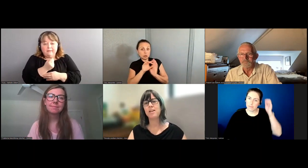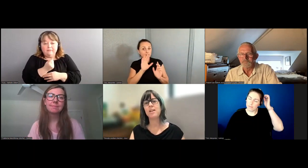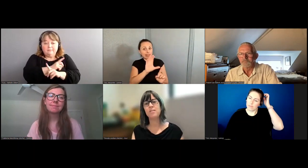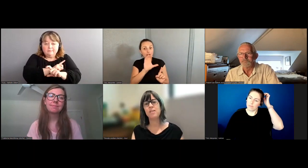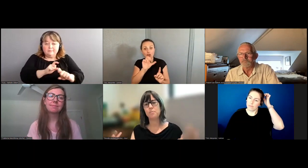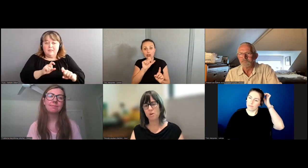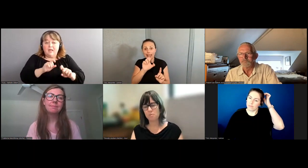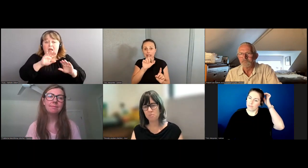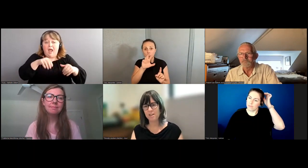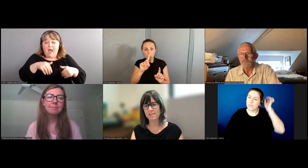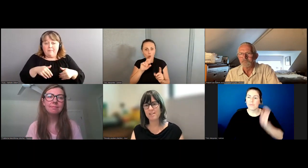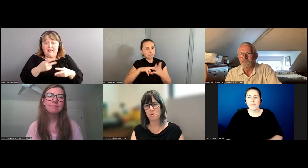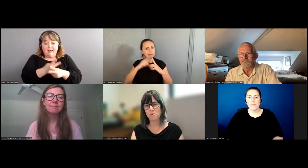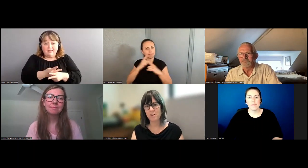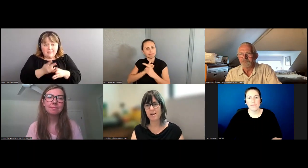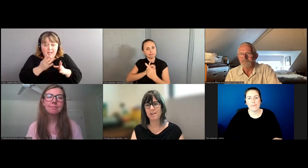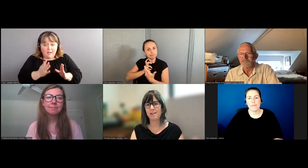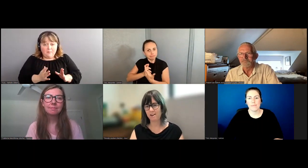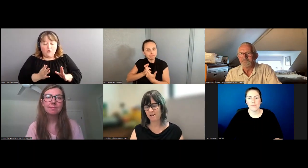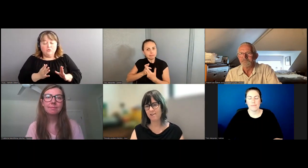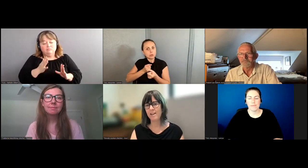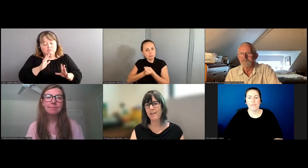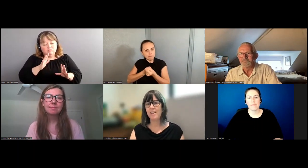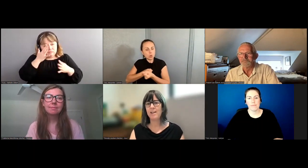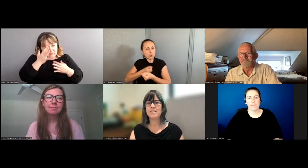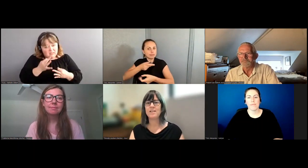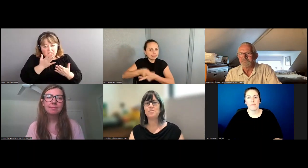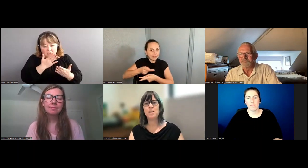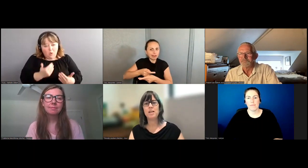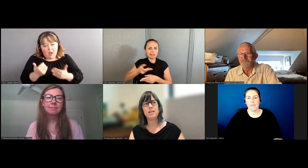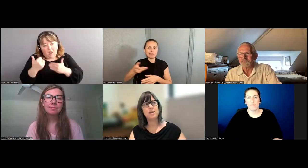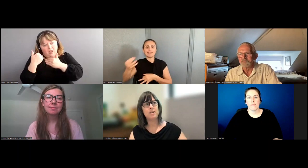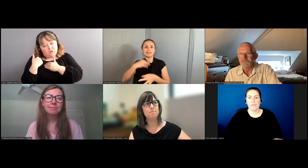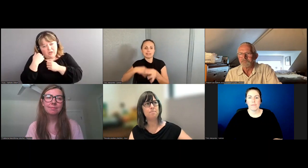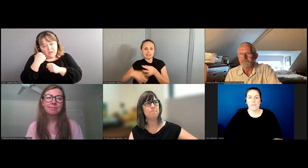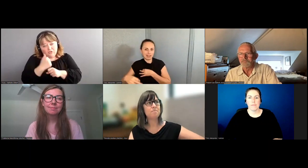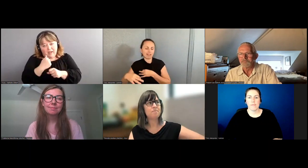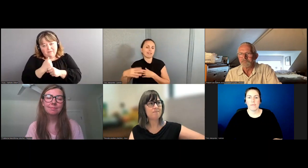they can give the appropriate support and care instead of being in